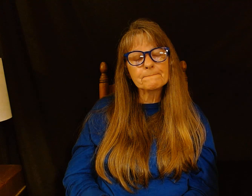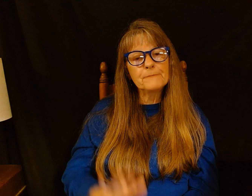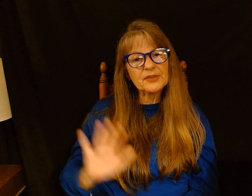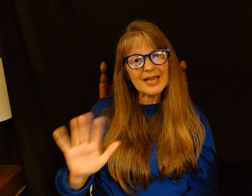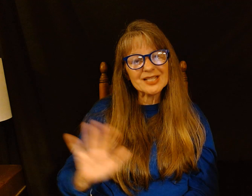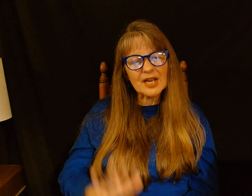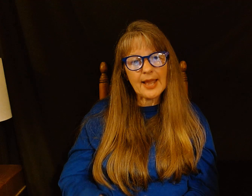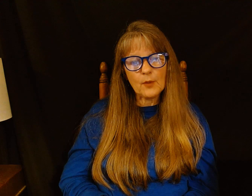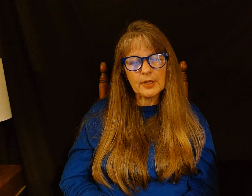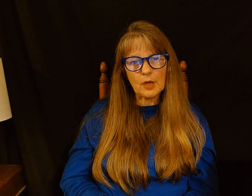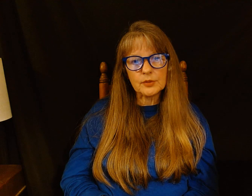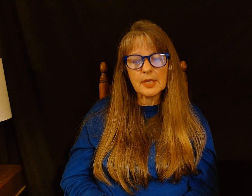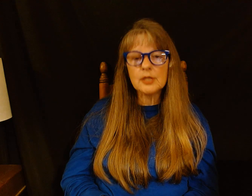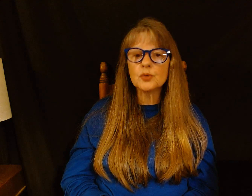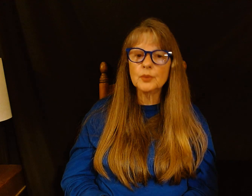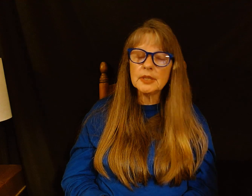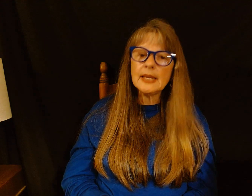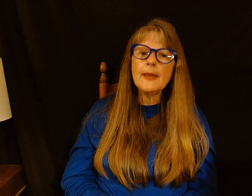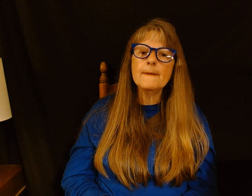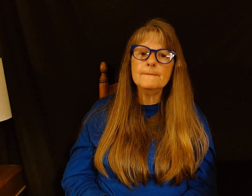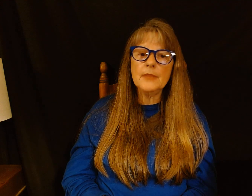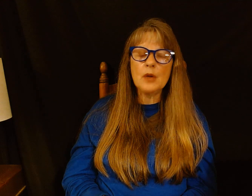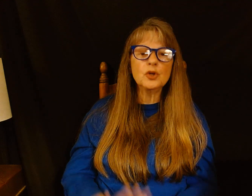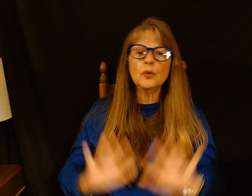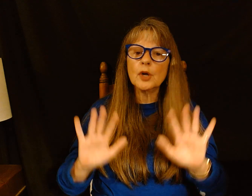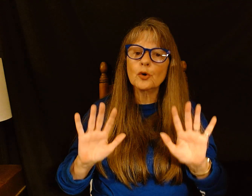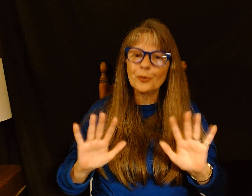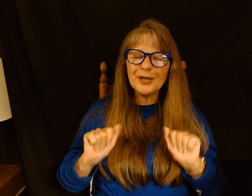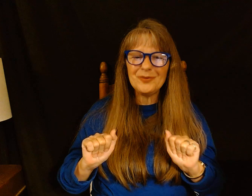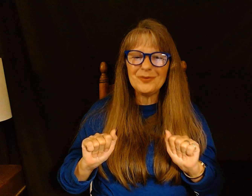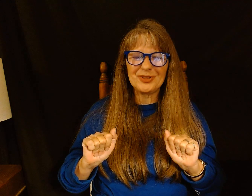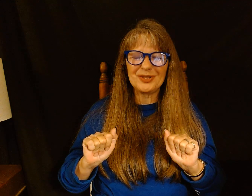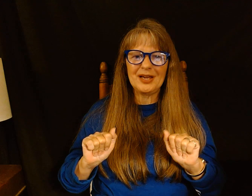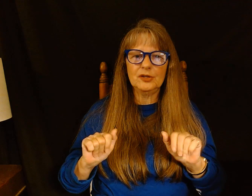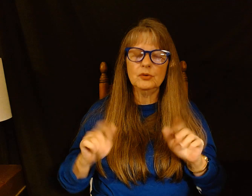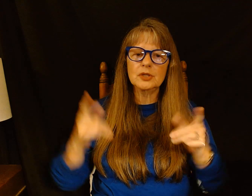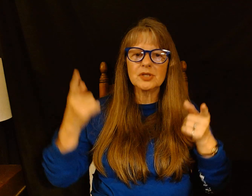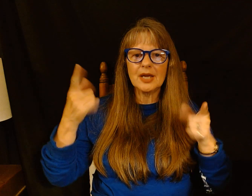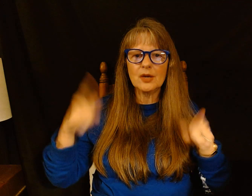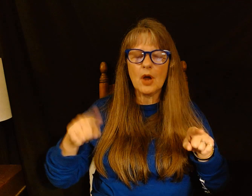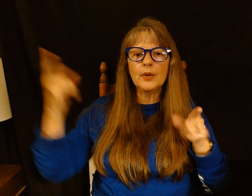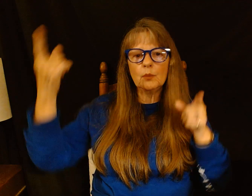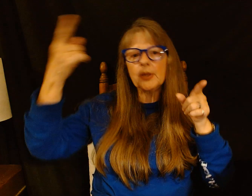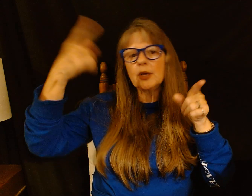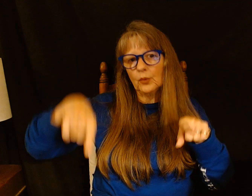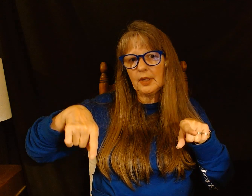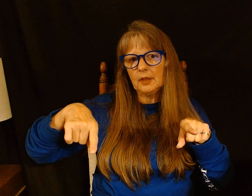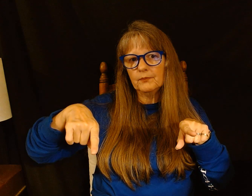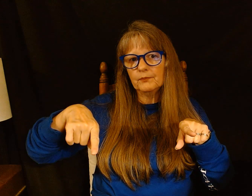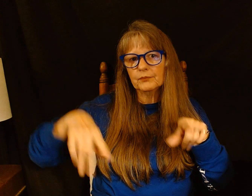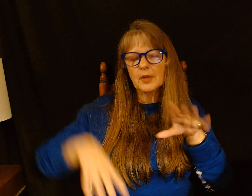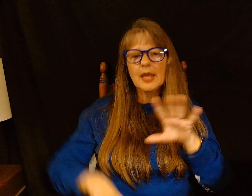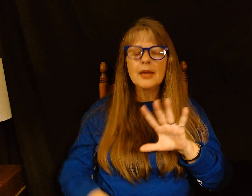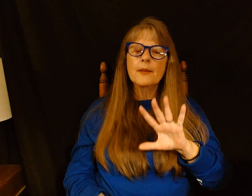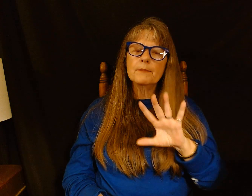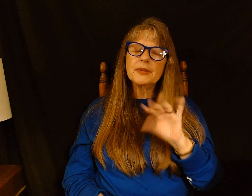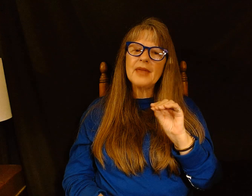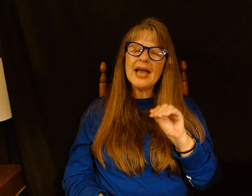But that's not how it goes. It's really, and you don't agree with, you could say, oh, we agree. But that